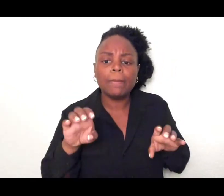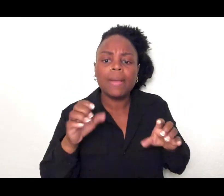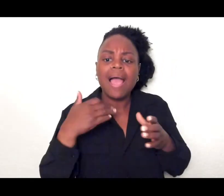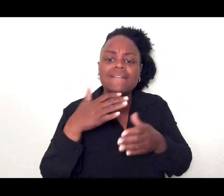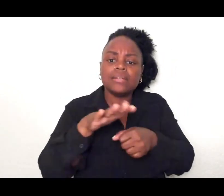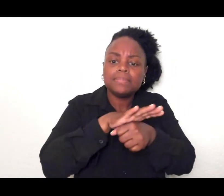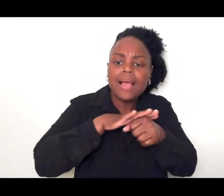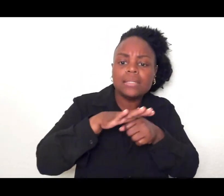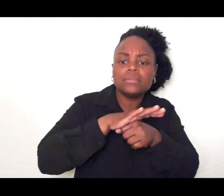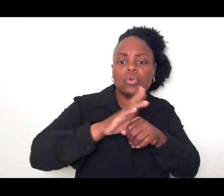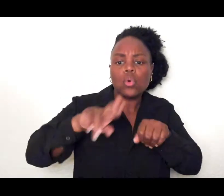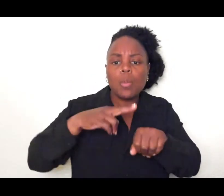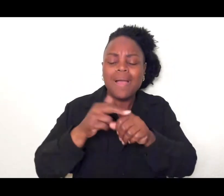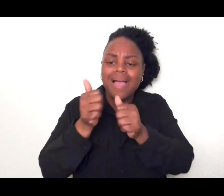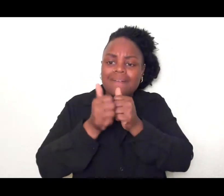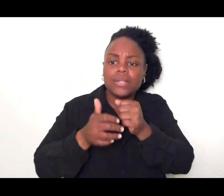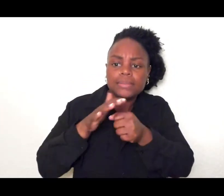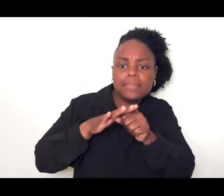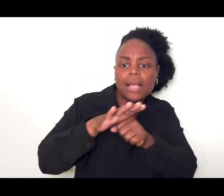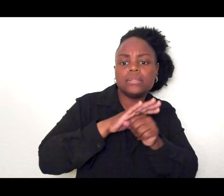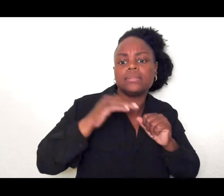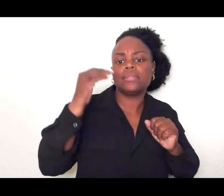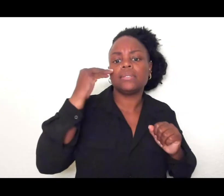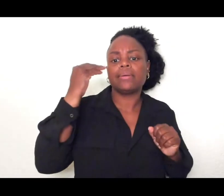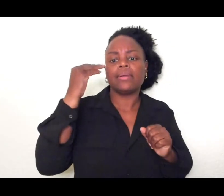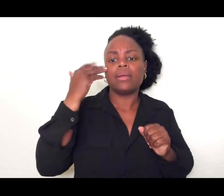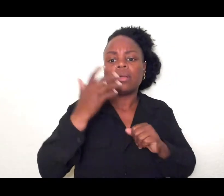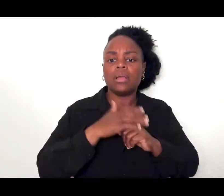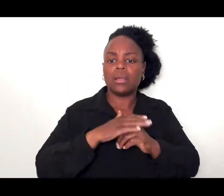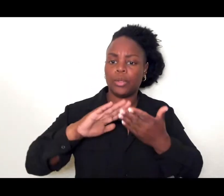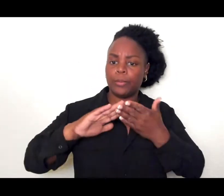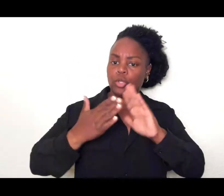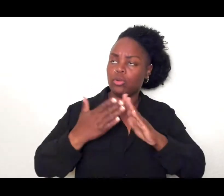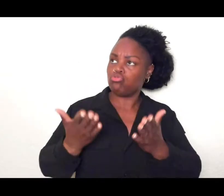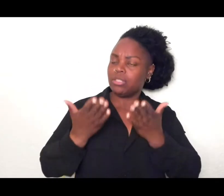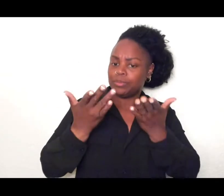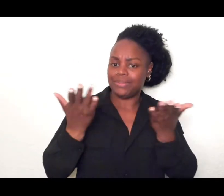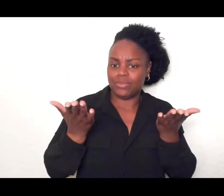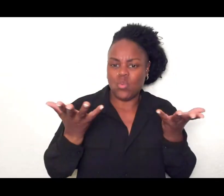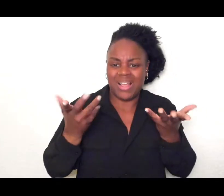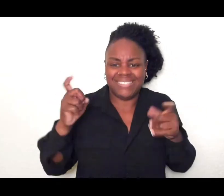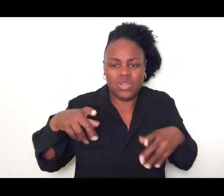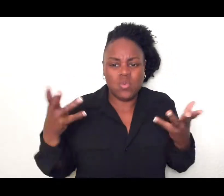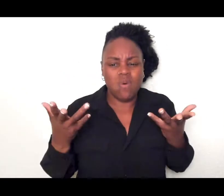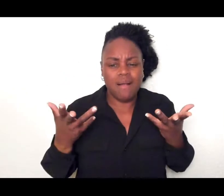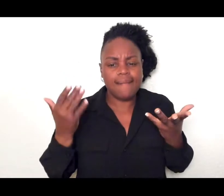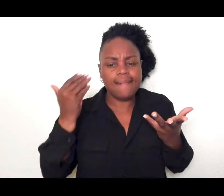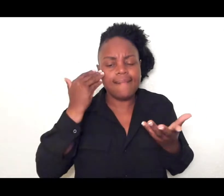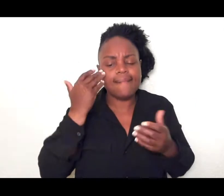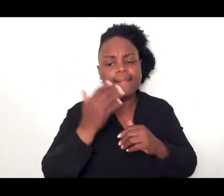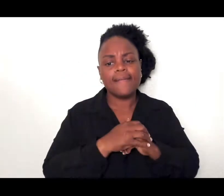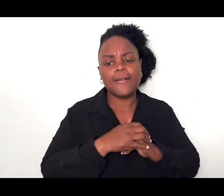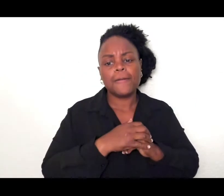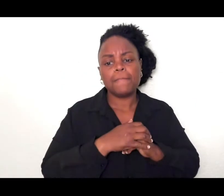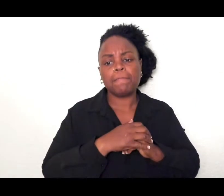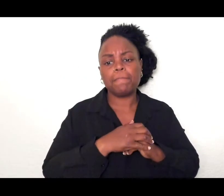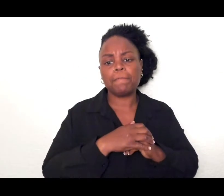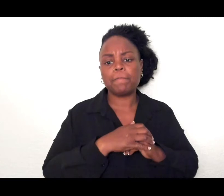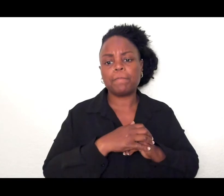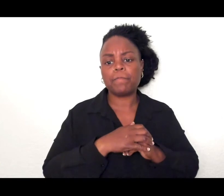So first, actually, I do want to just check, does anyone here have any access needs right now that aren't being met? There was a new type